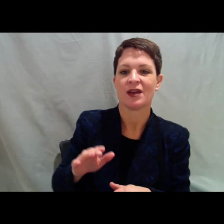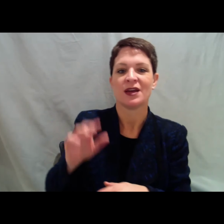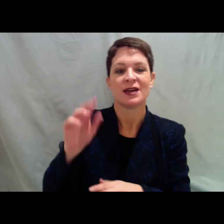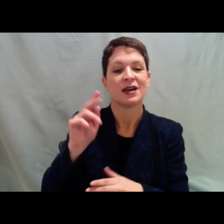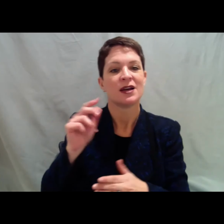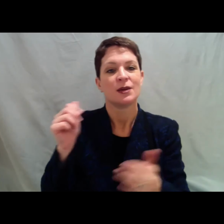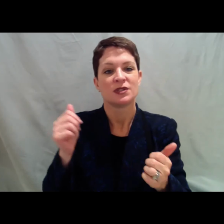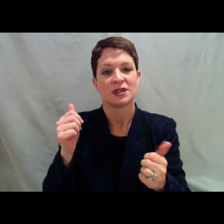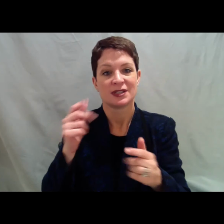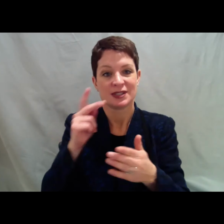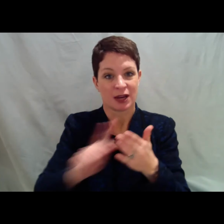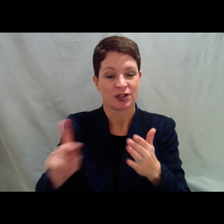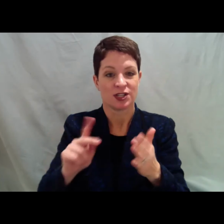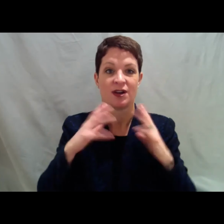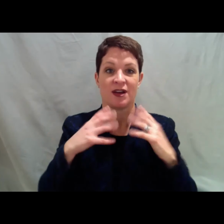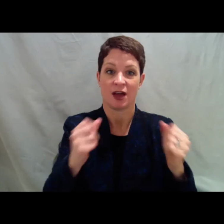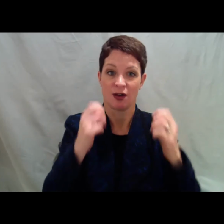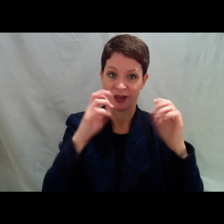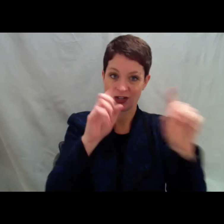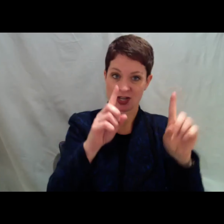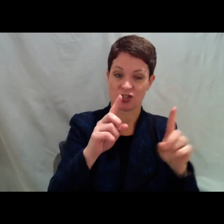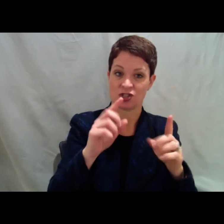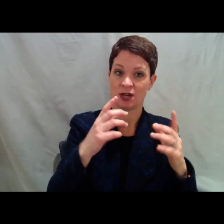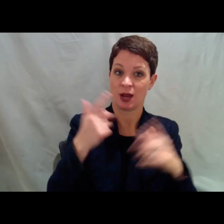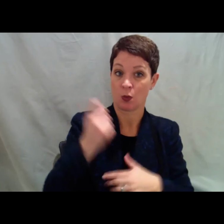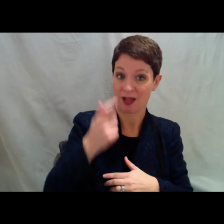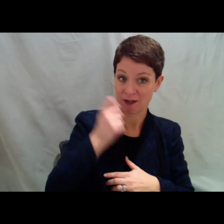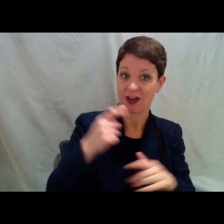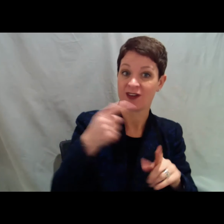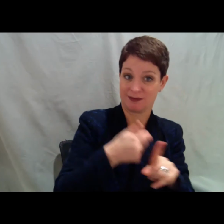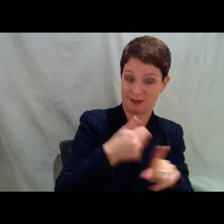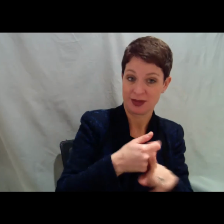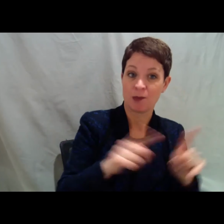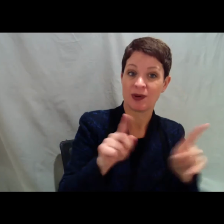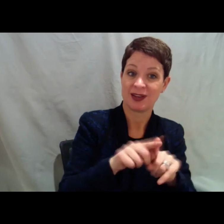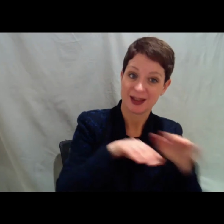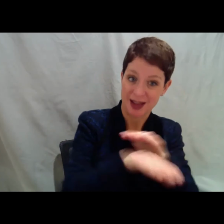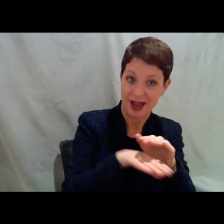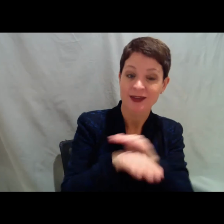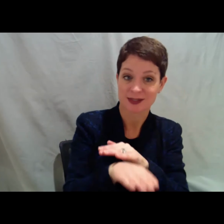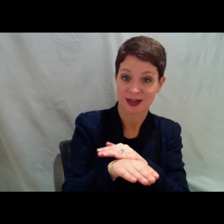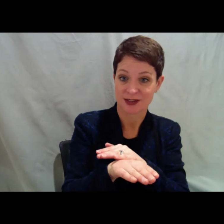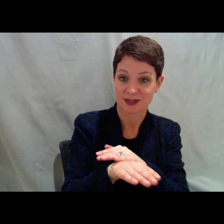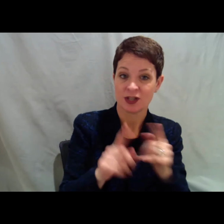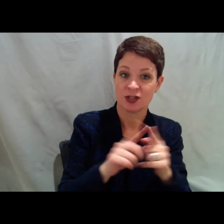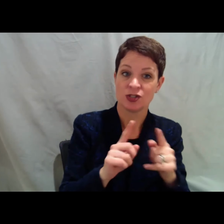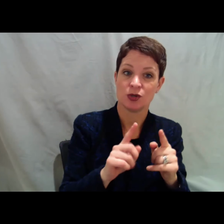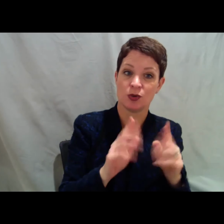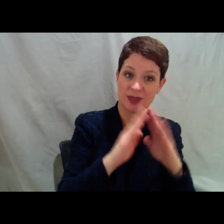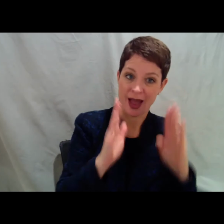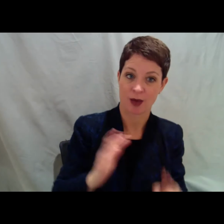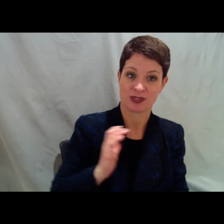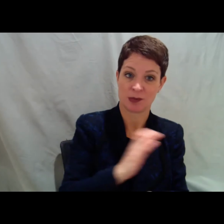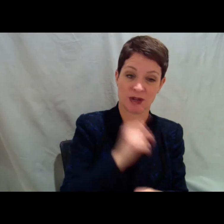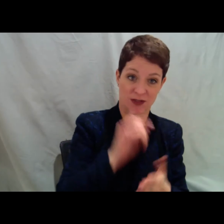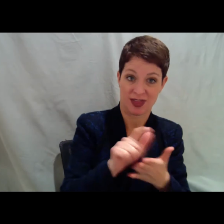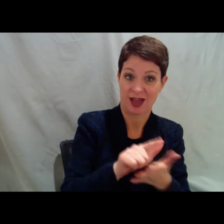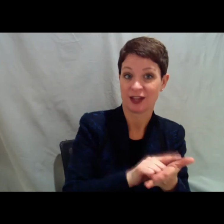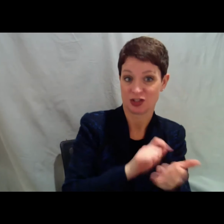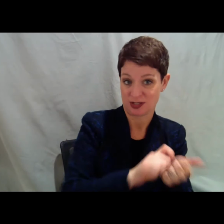the Department of Health, Education, and Welfare. And as such, he had access to the relevant House committee for this